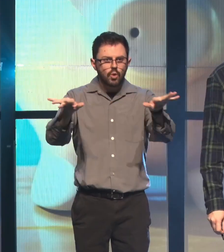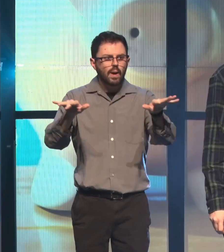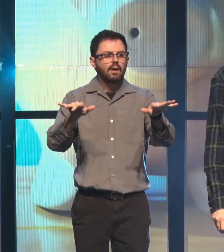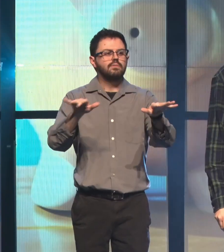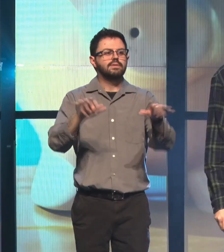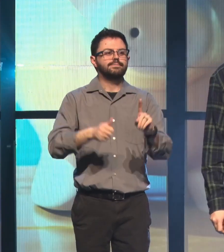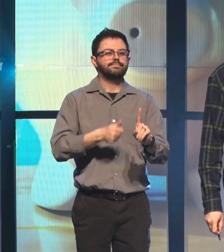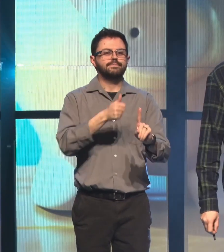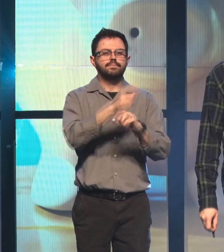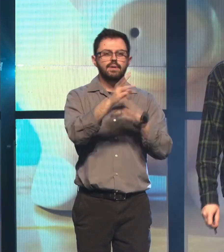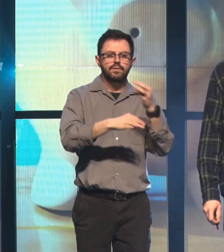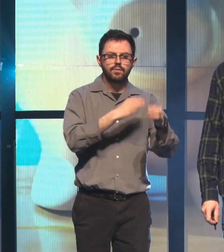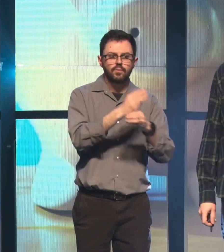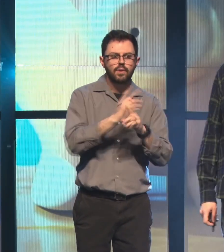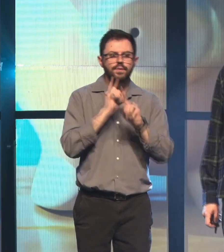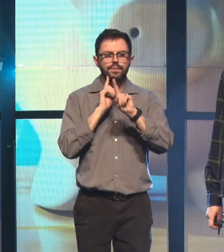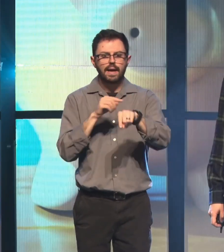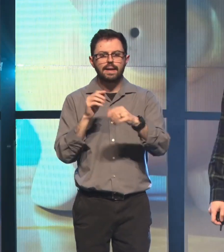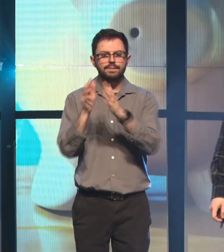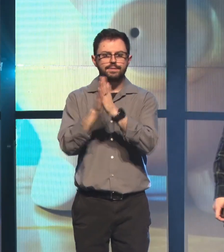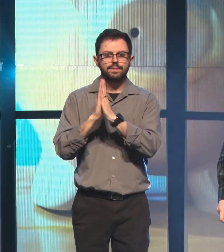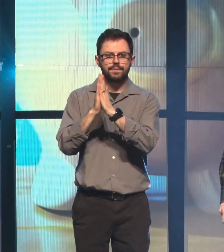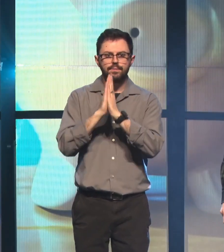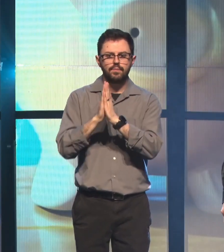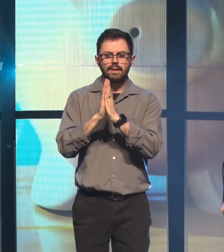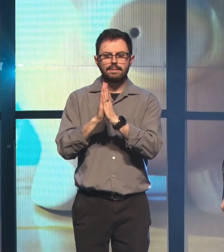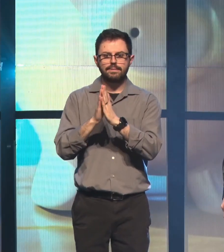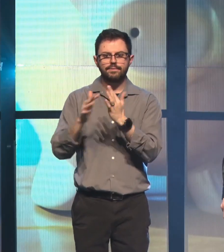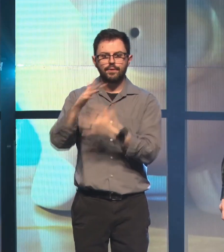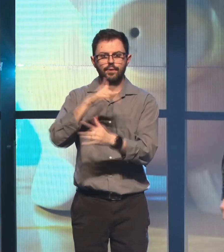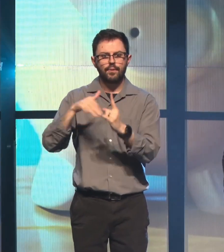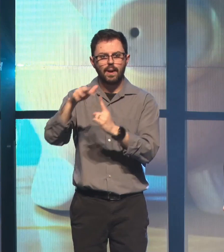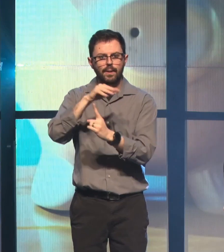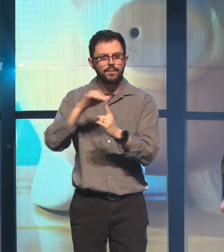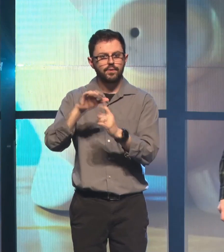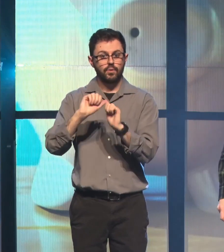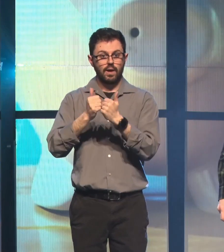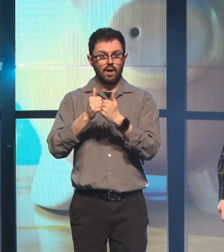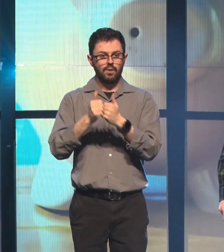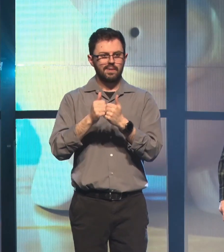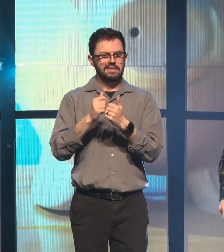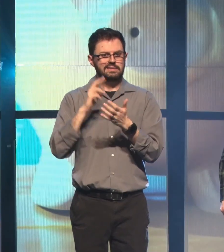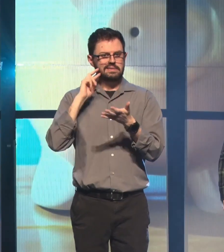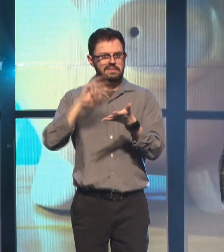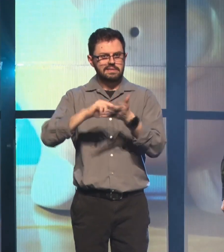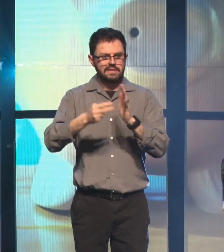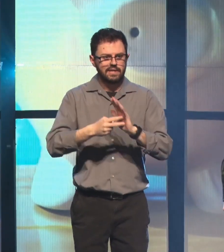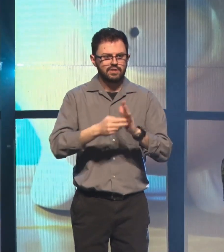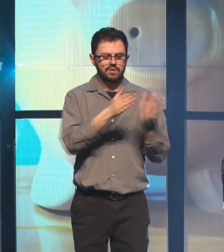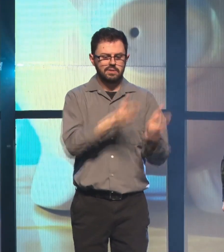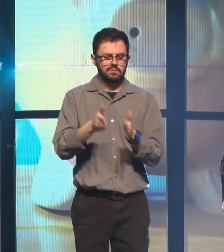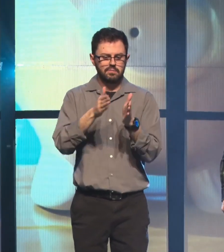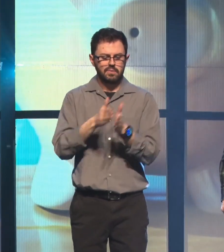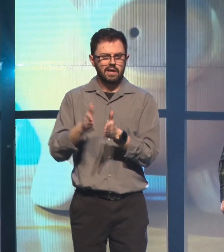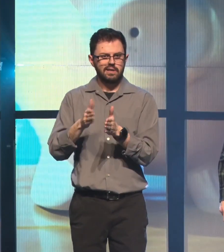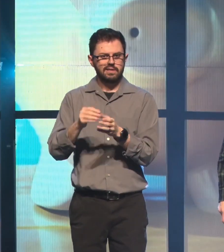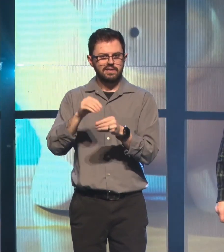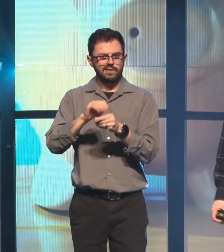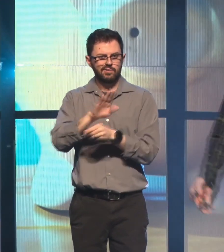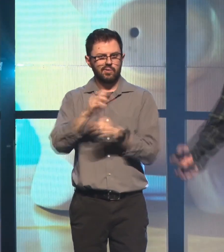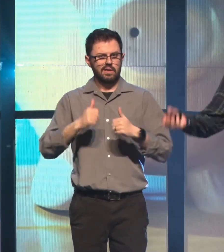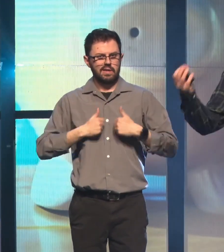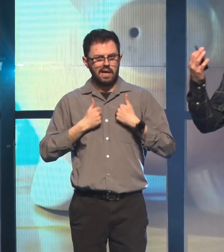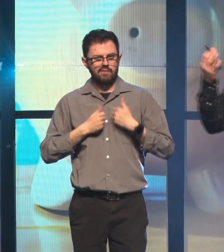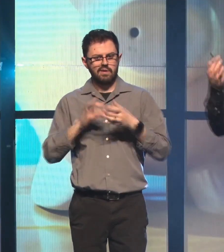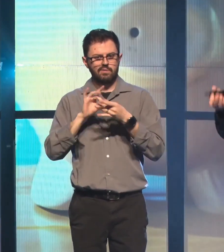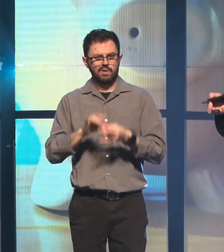be an answer to prayer around you by intentionally planning in your life, in your finances. So I'm